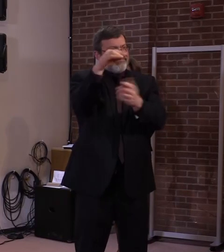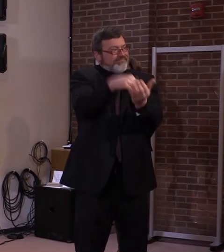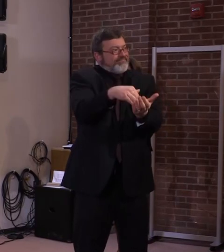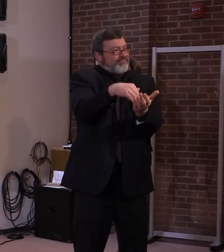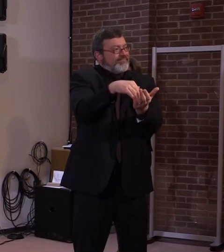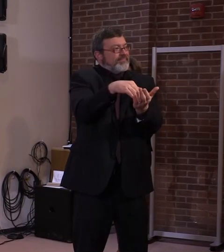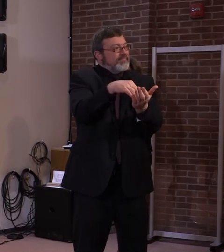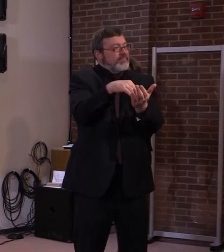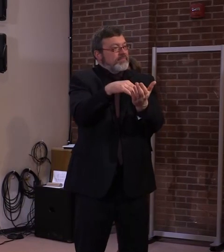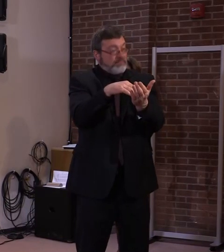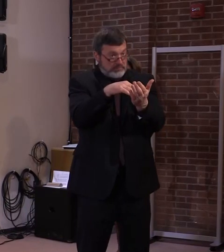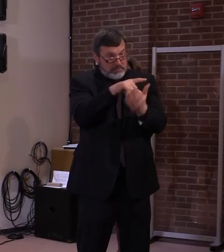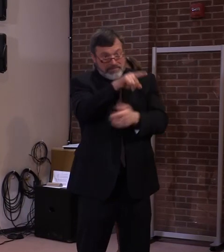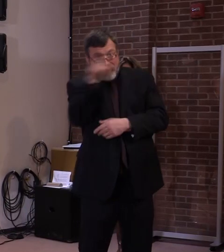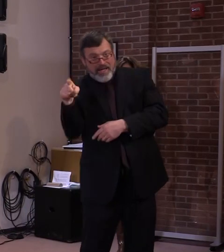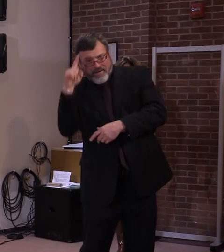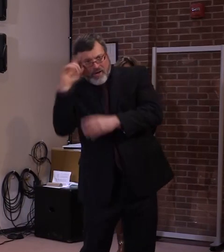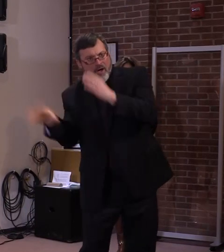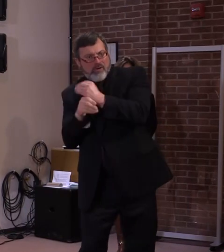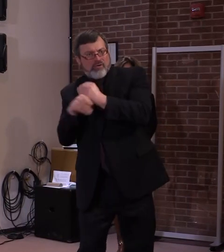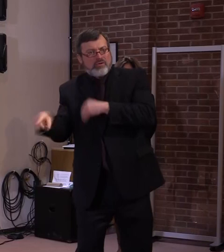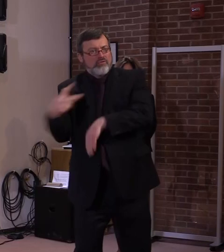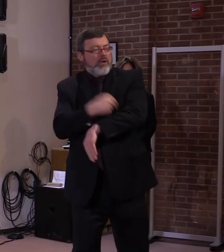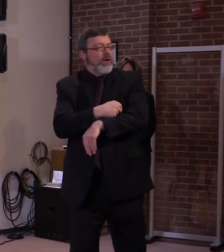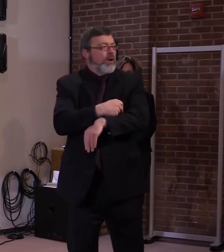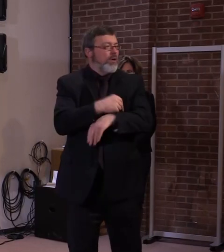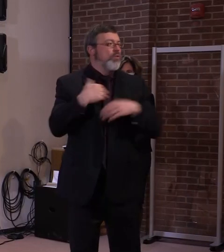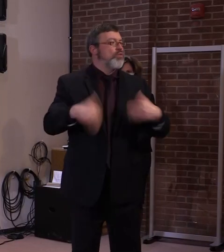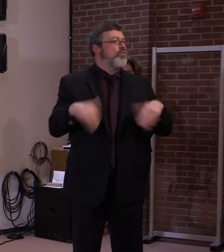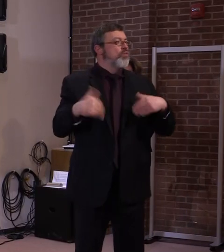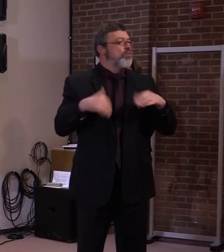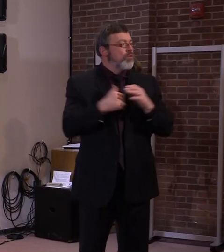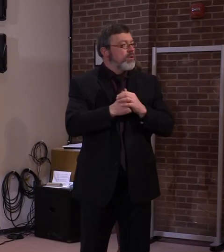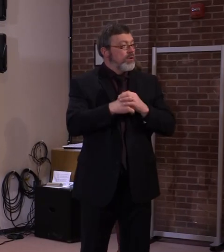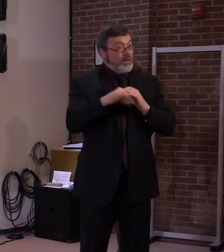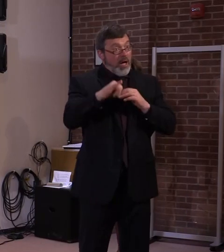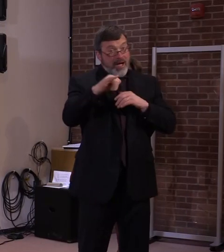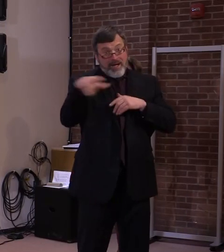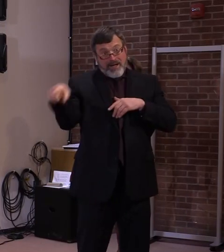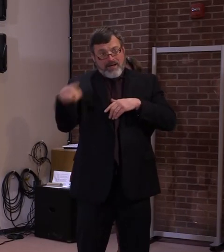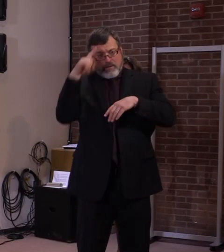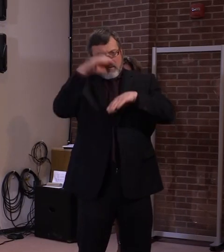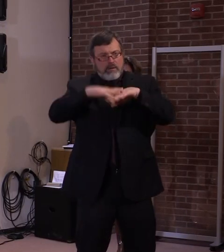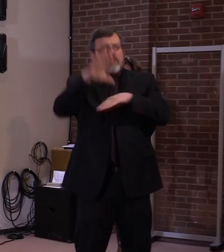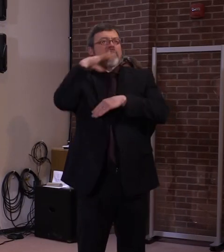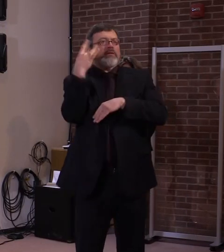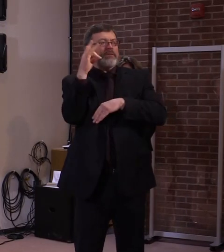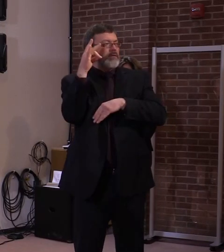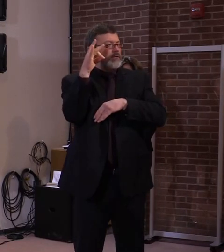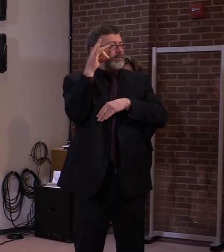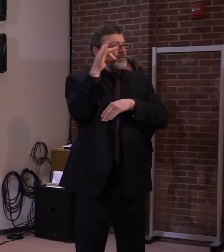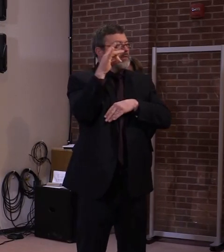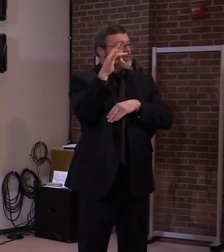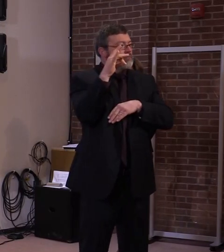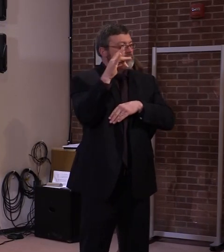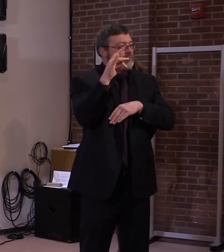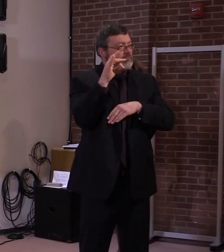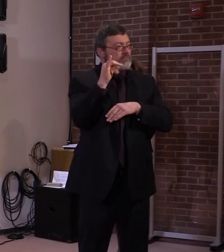That's 52% of the state's population that are ages 18 and over. For children ages 5 to 11,